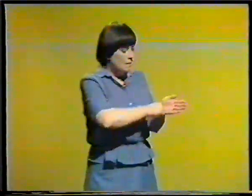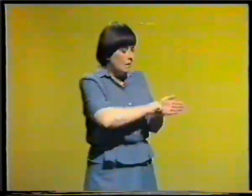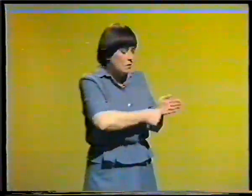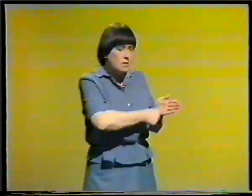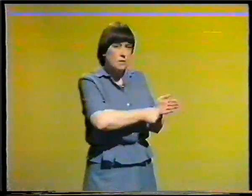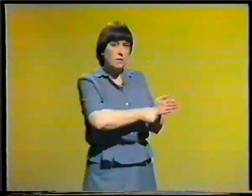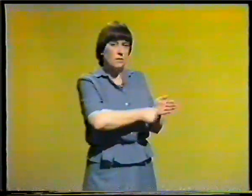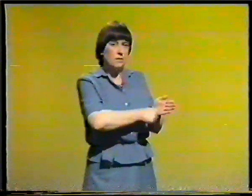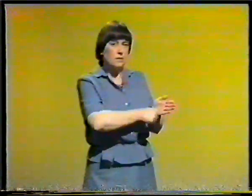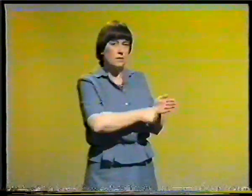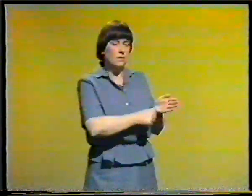Difficult.